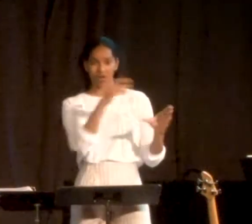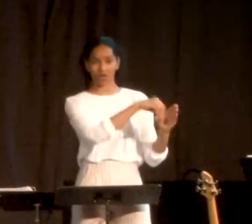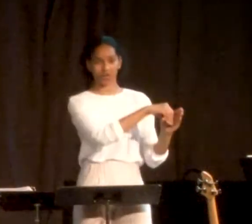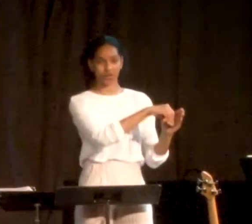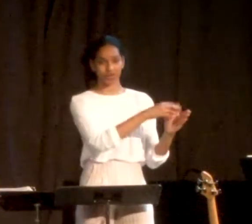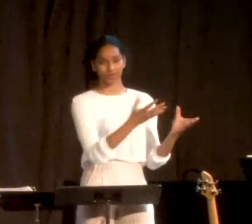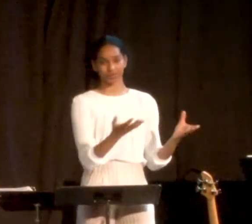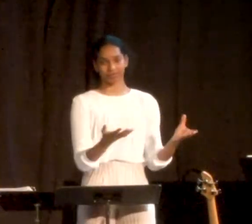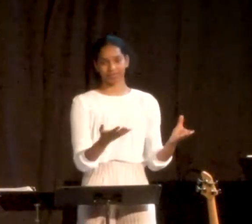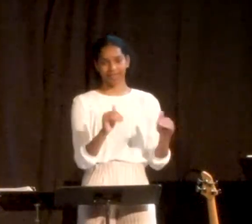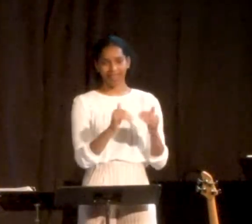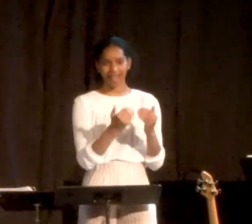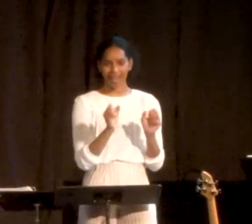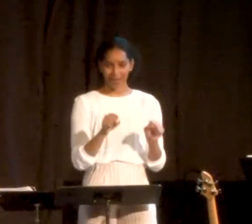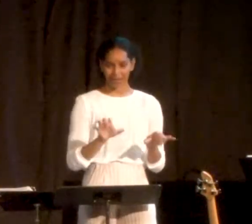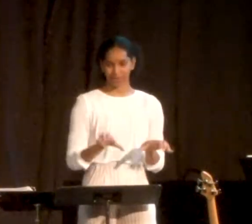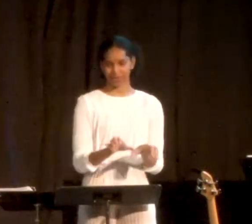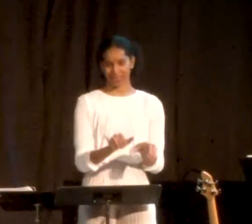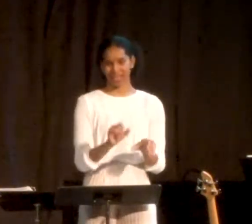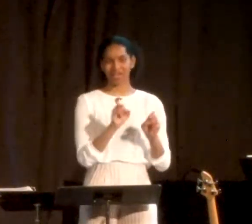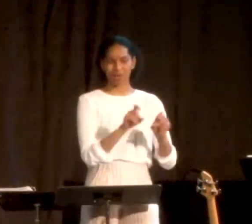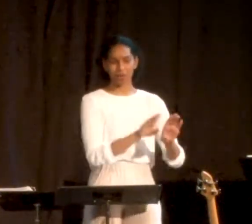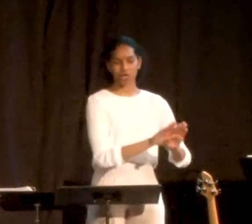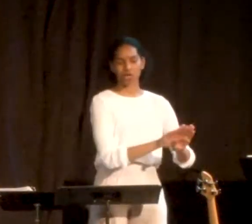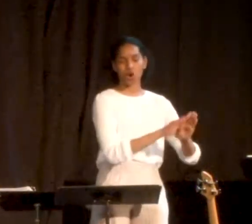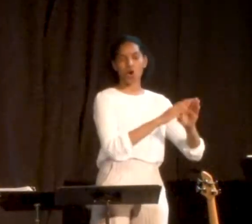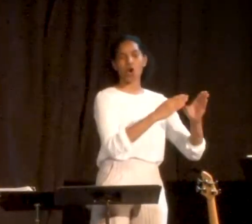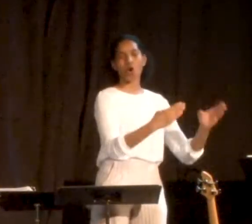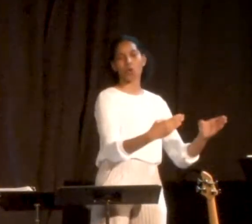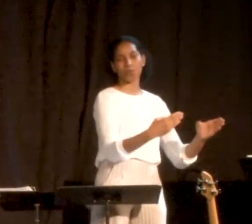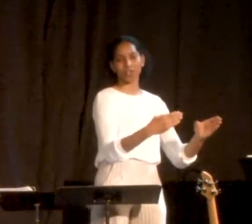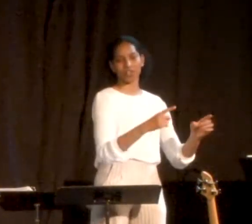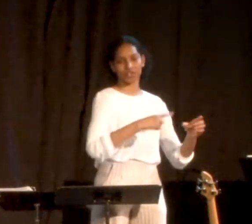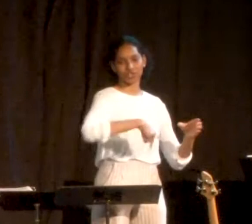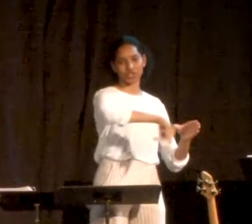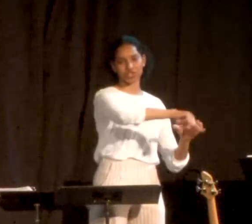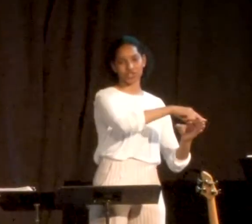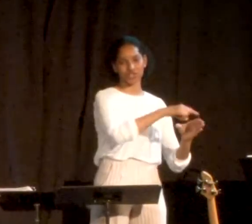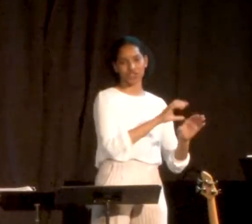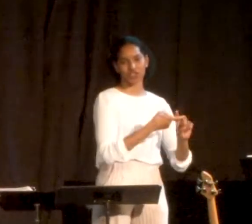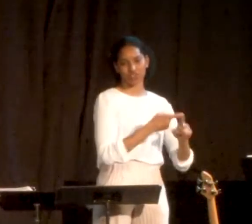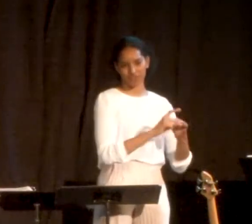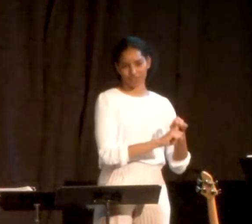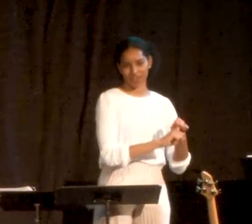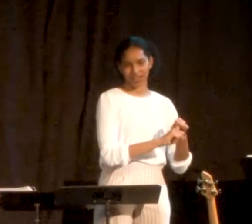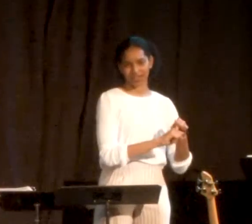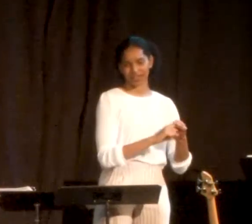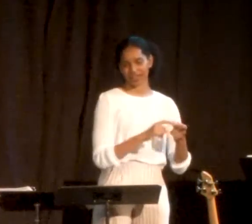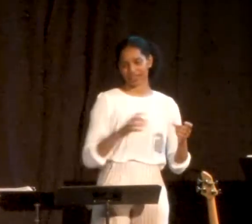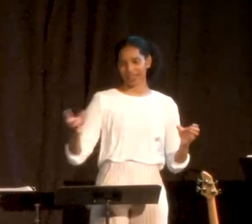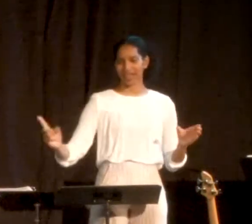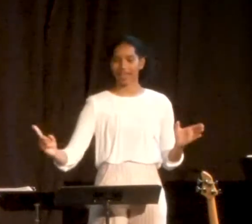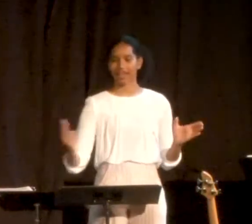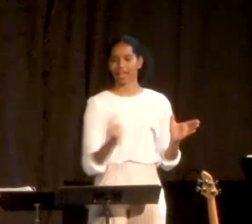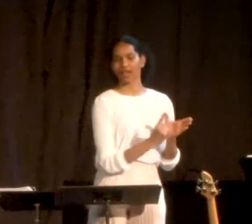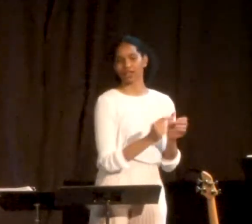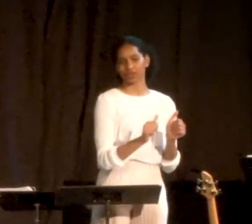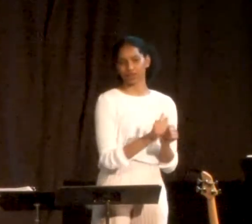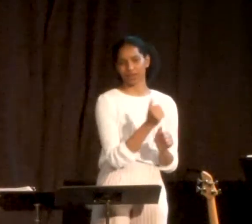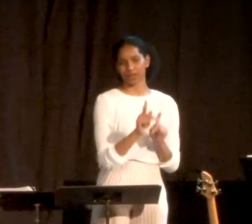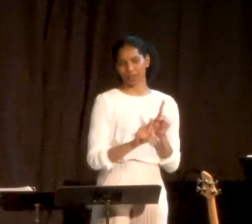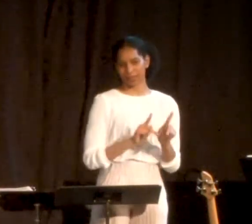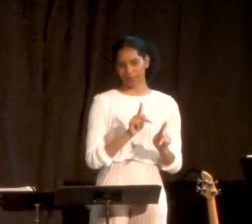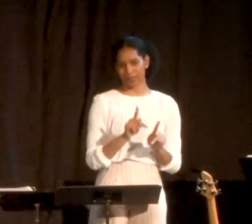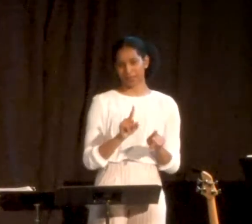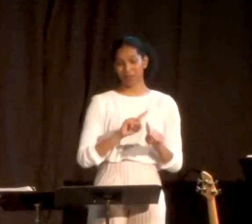Well, we say, well, okay, but of course this process takes a long time to crystallize,